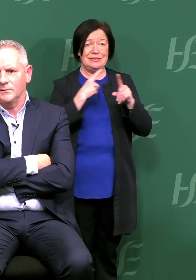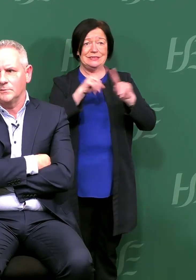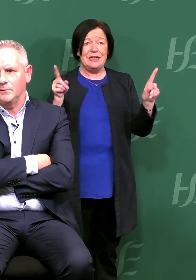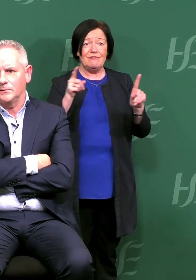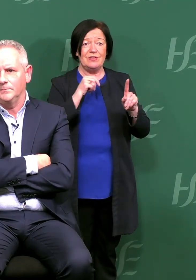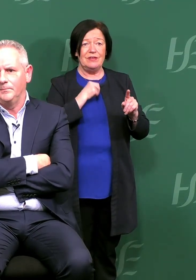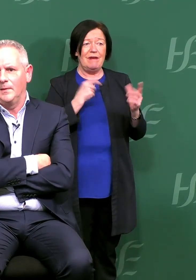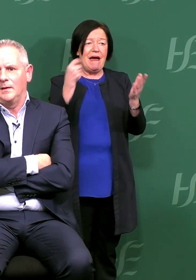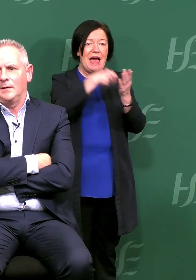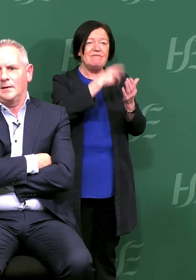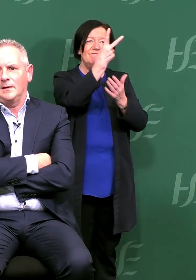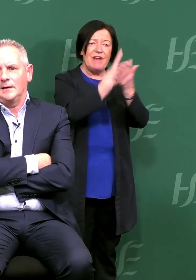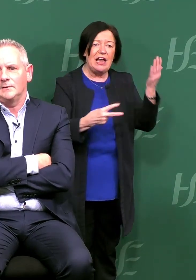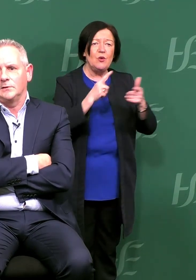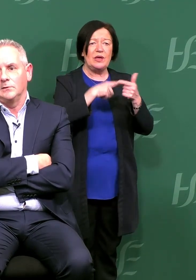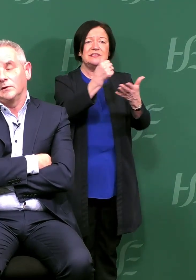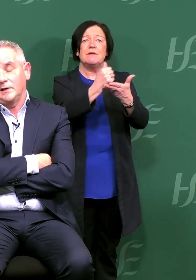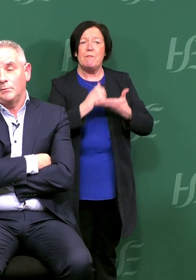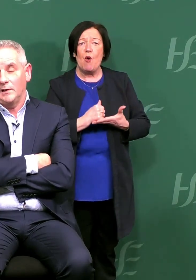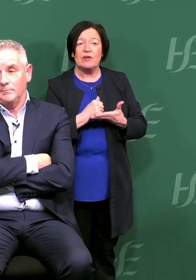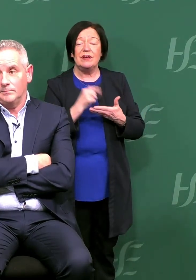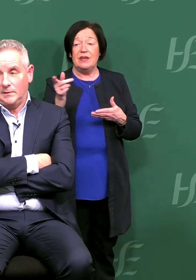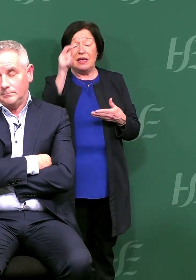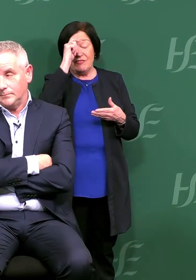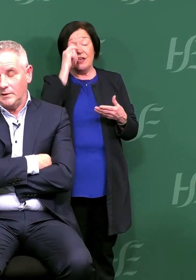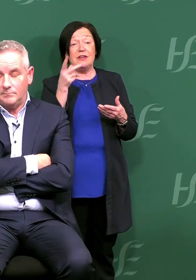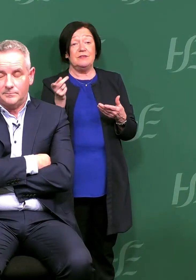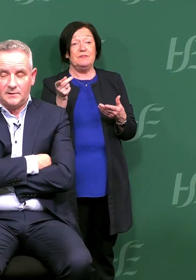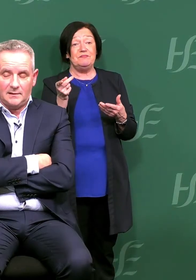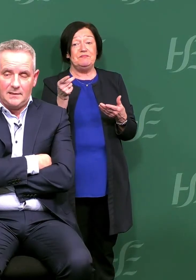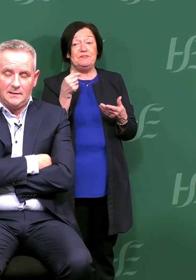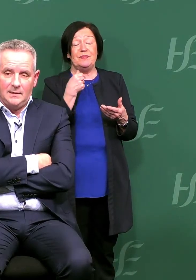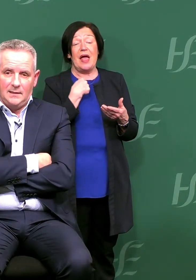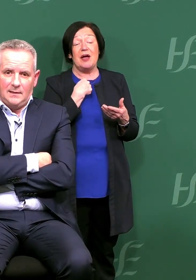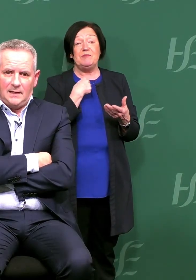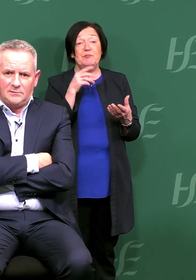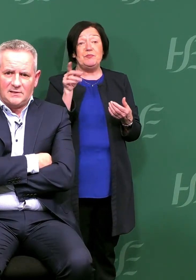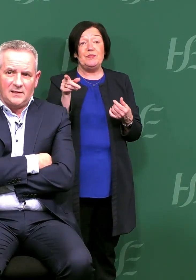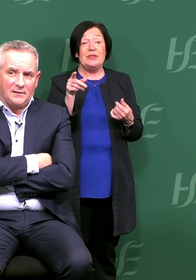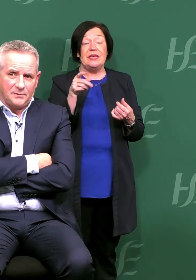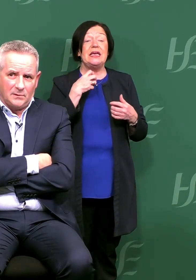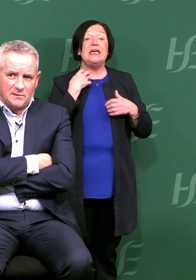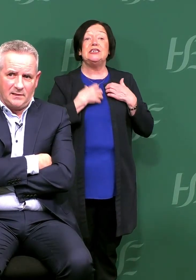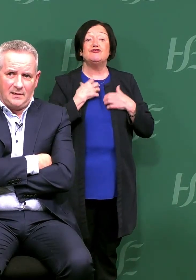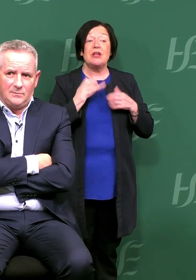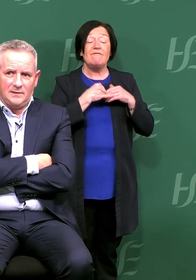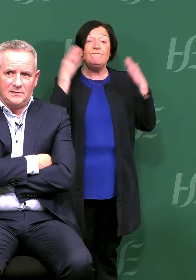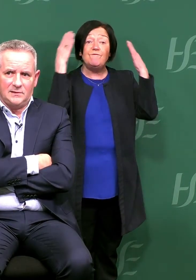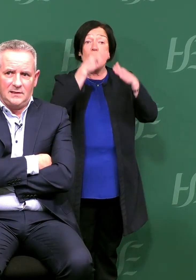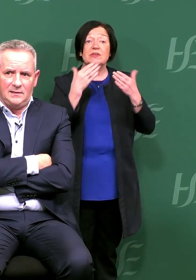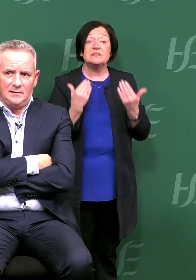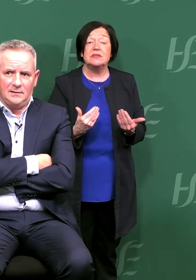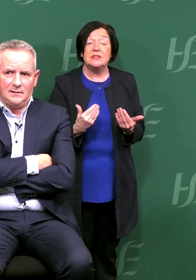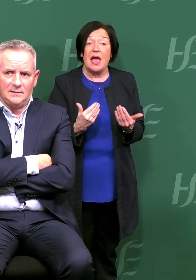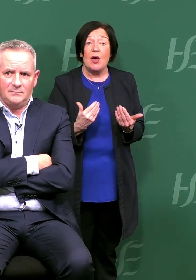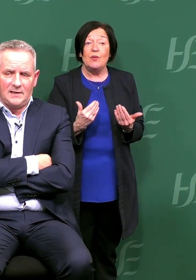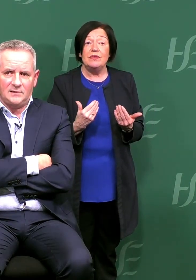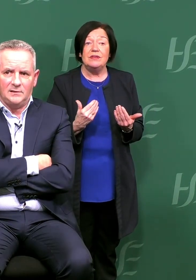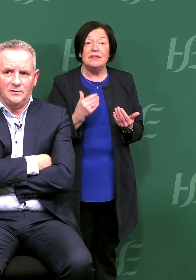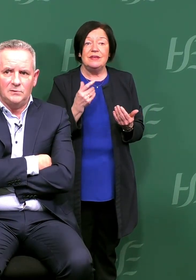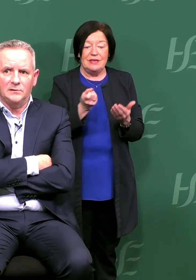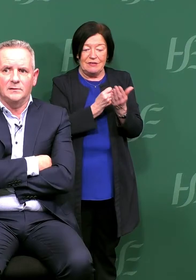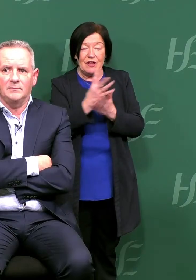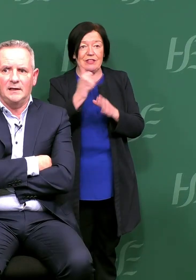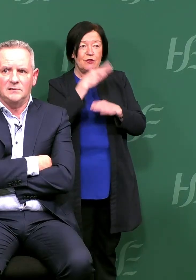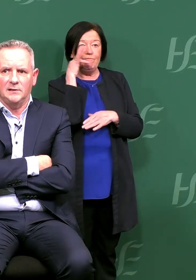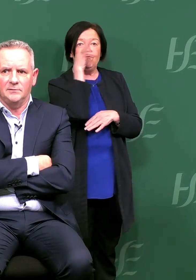add value and support them. So look, I think what I'm particularly interested in and focus on now is investing